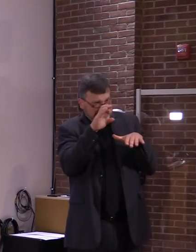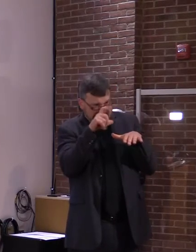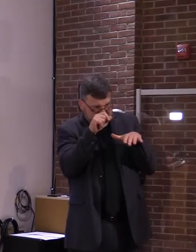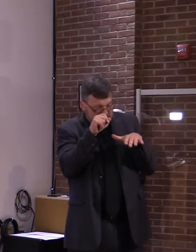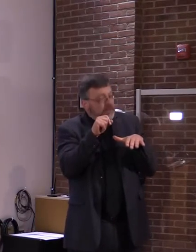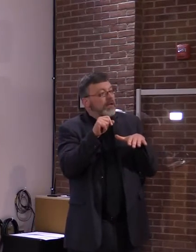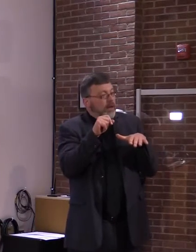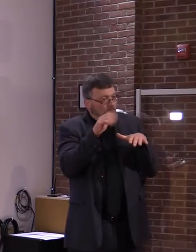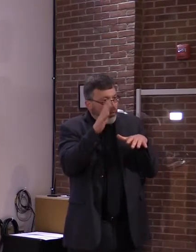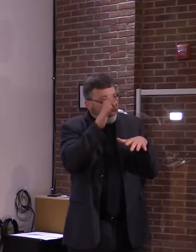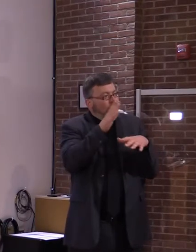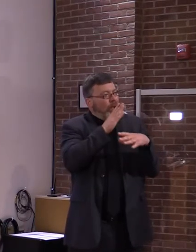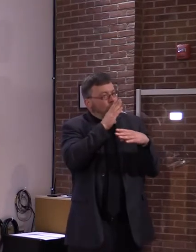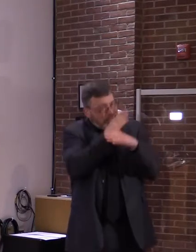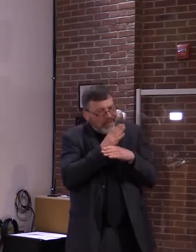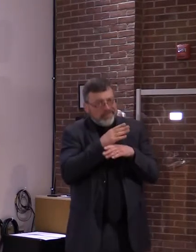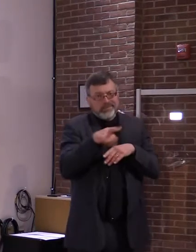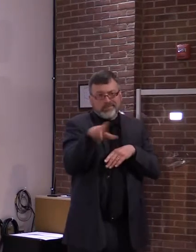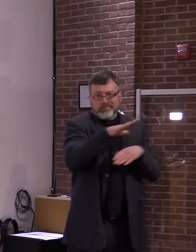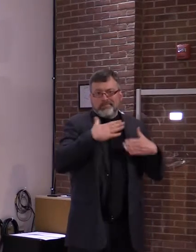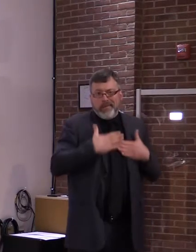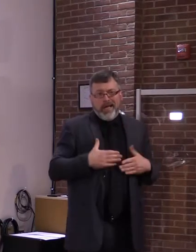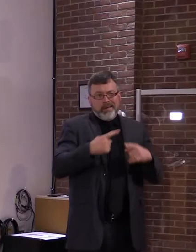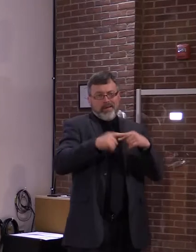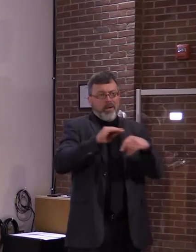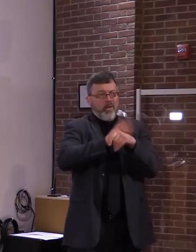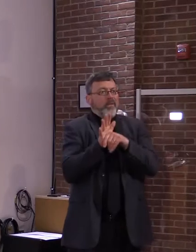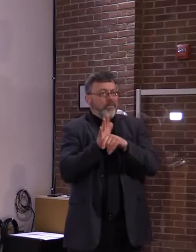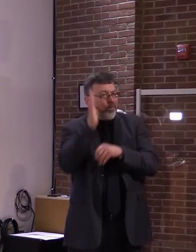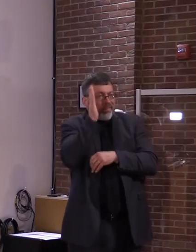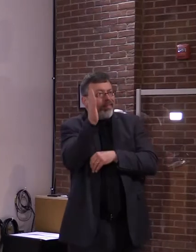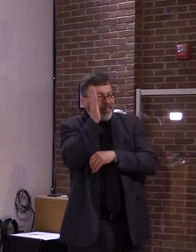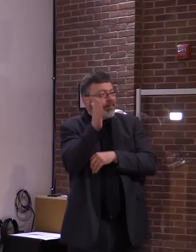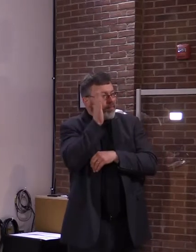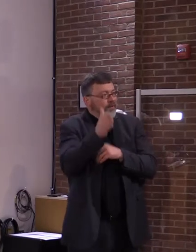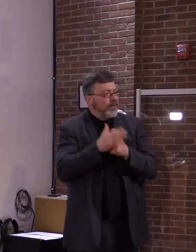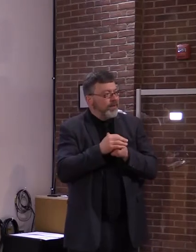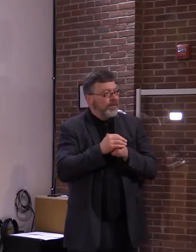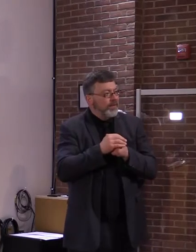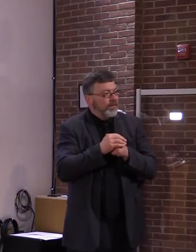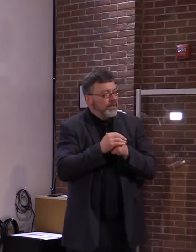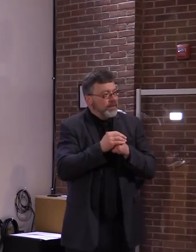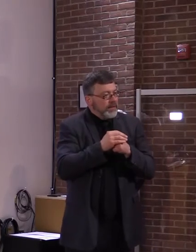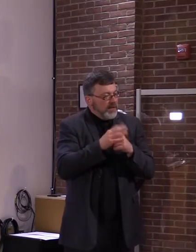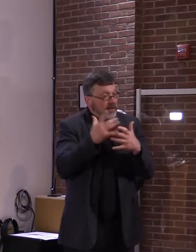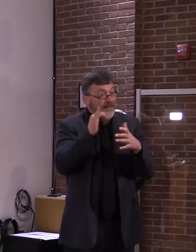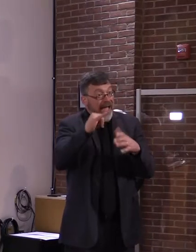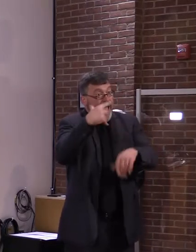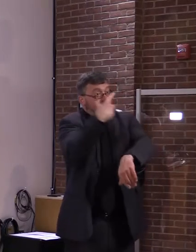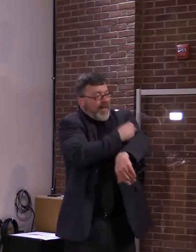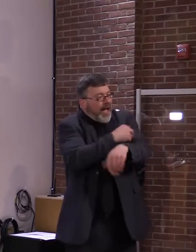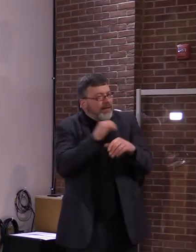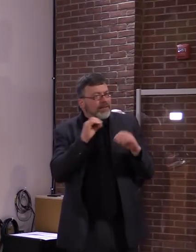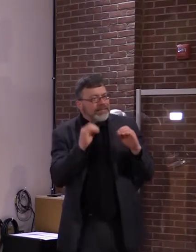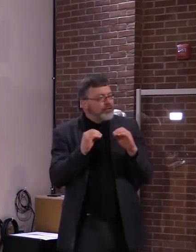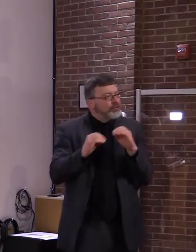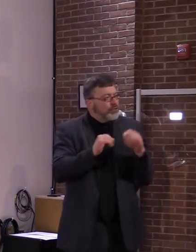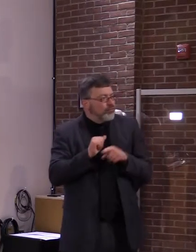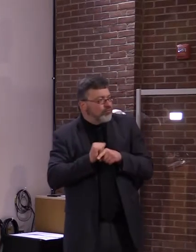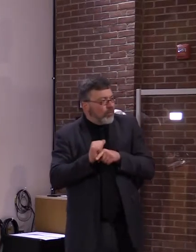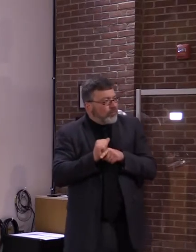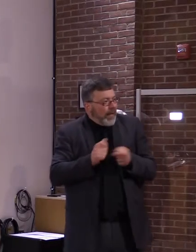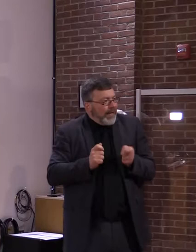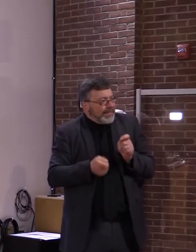are not aware of any cases of inflammation of the heart, called myocarditis, being reported